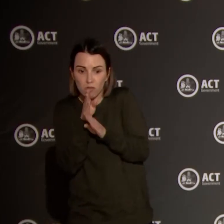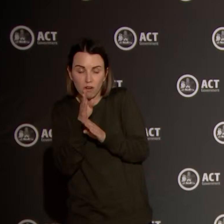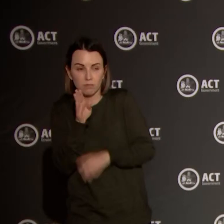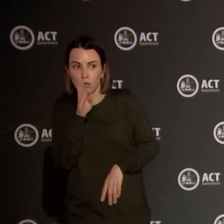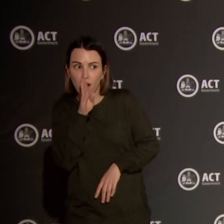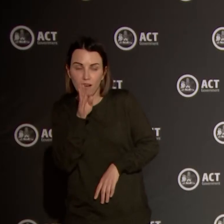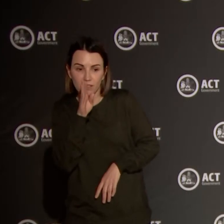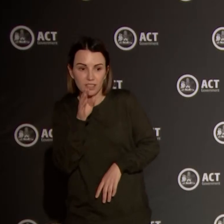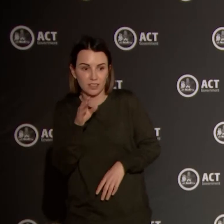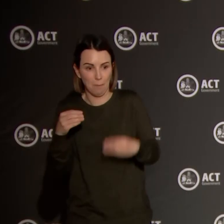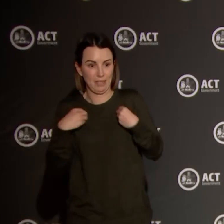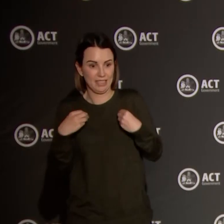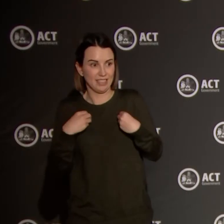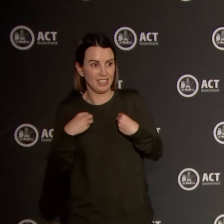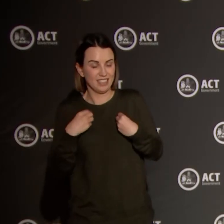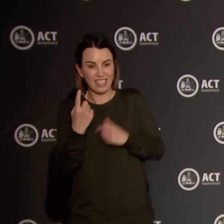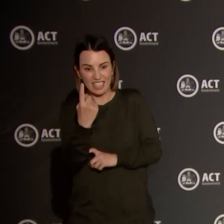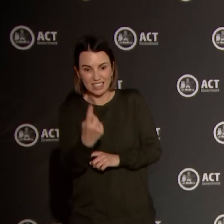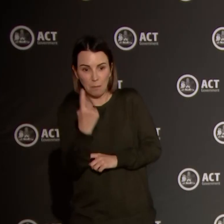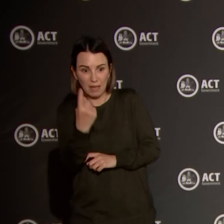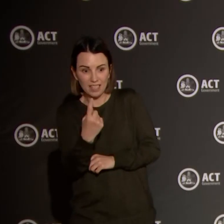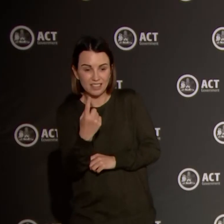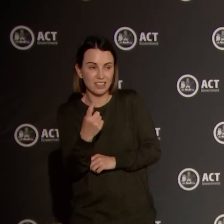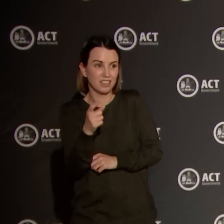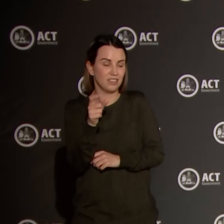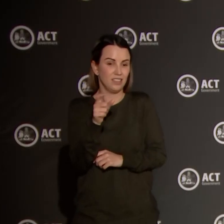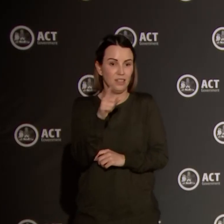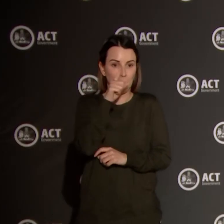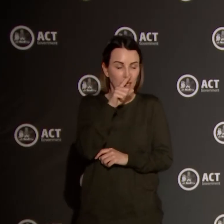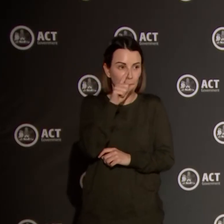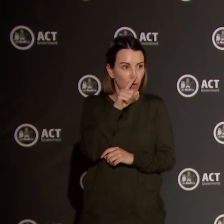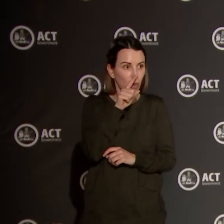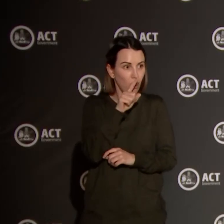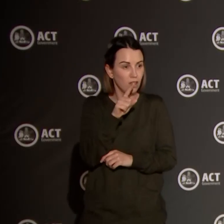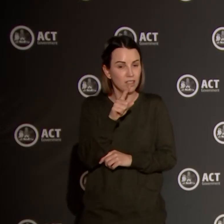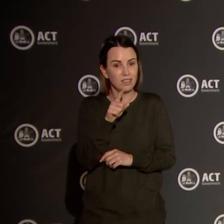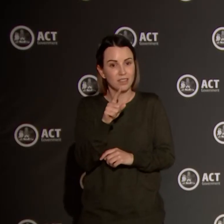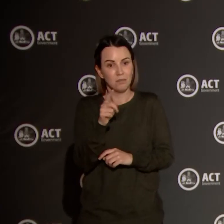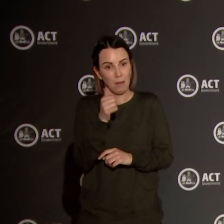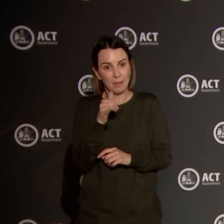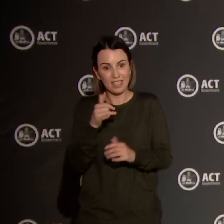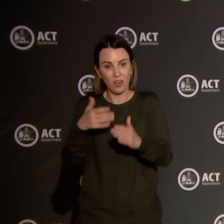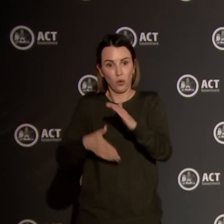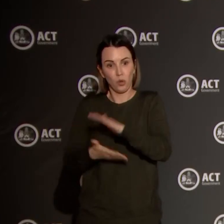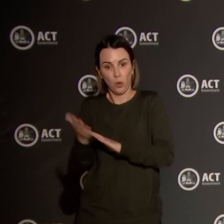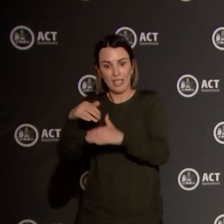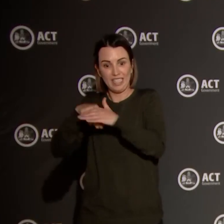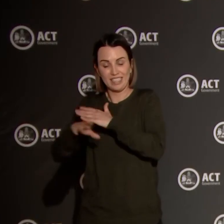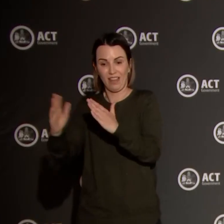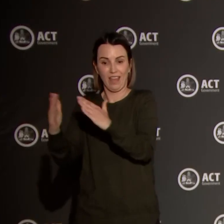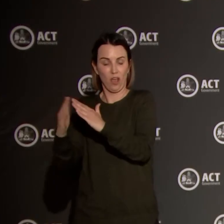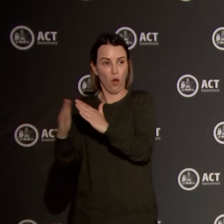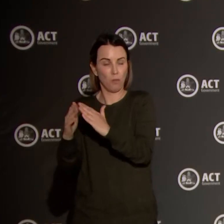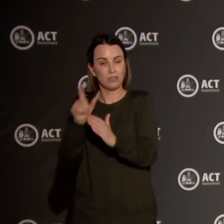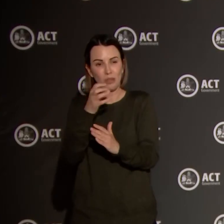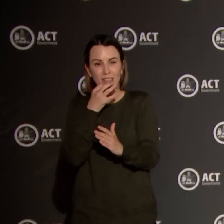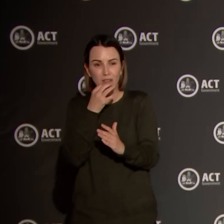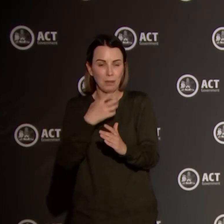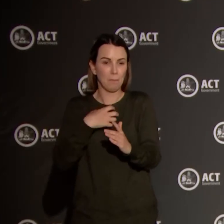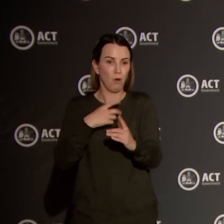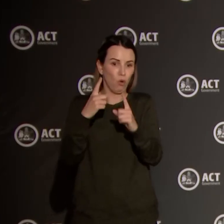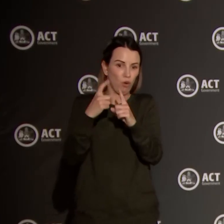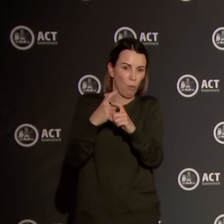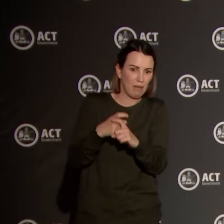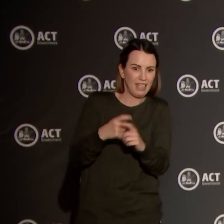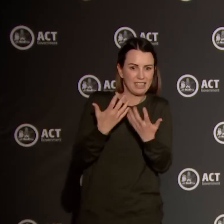potentially independent people, potentially again going and providing services in people's homes, that kind of thing. It's a little bit more complicated